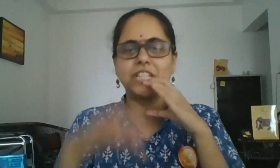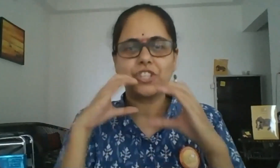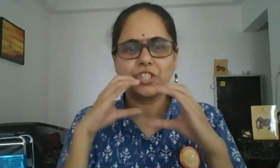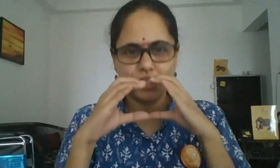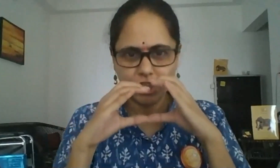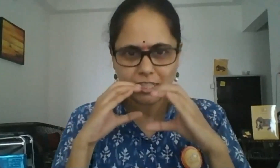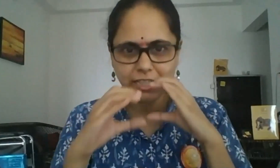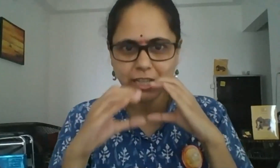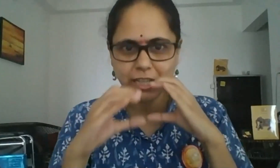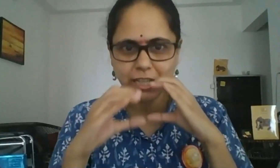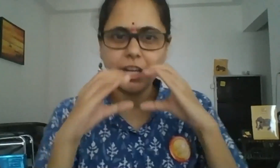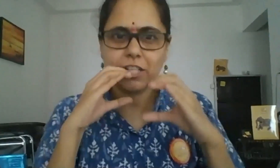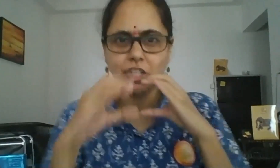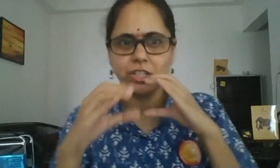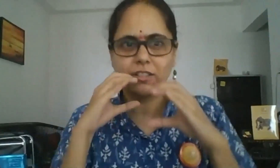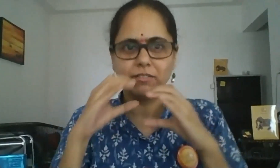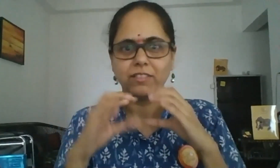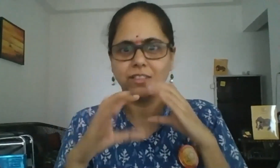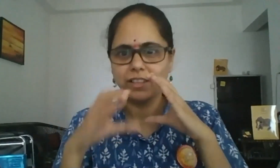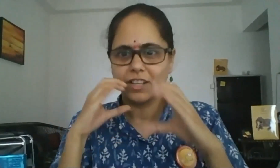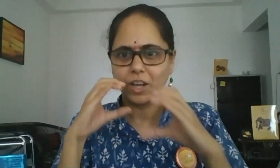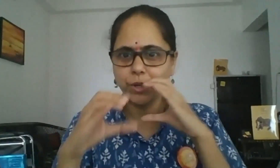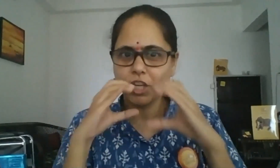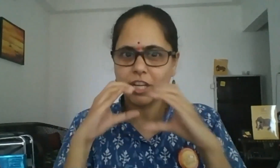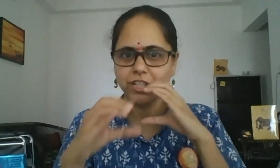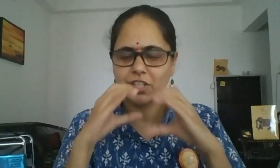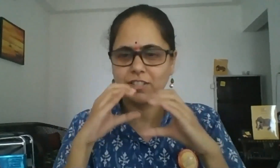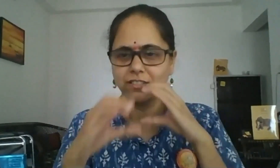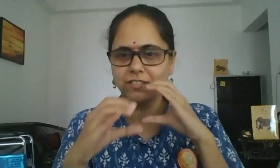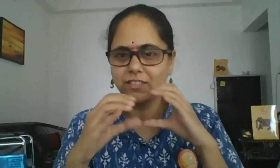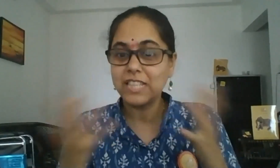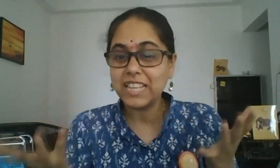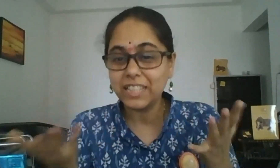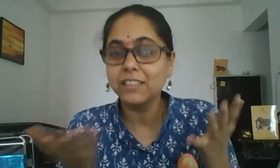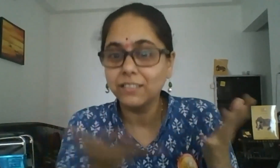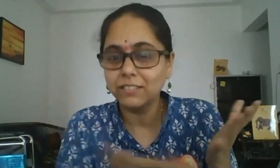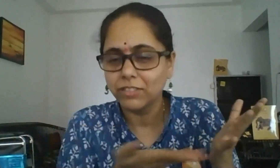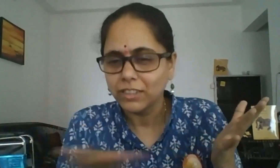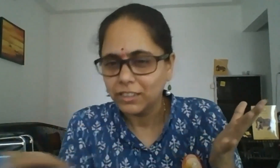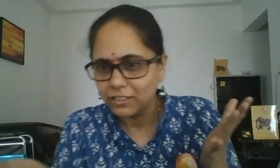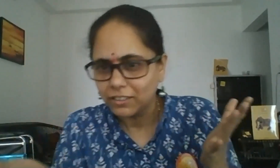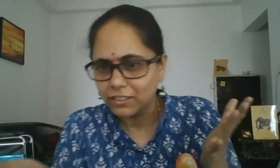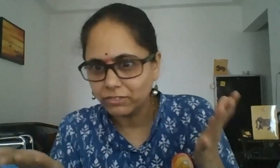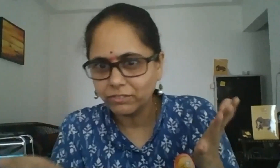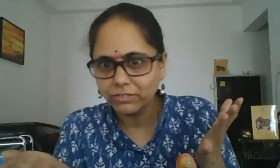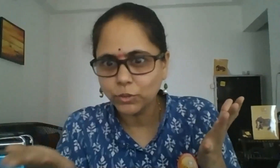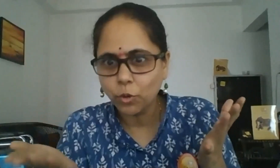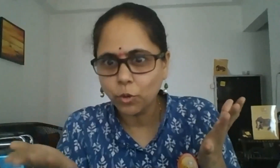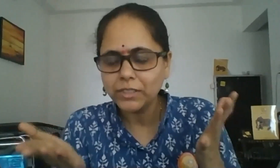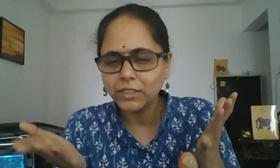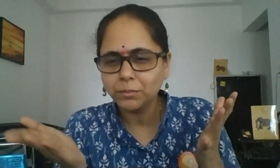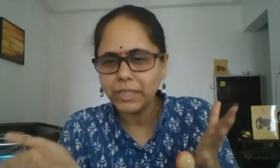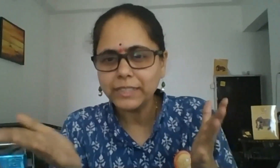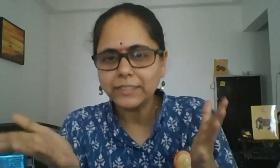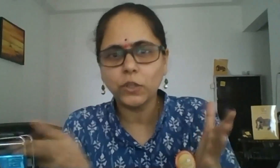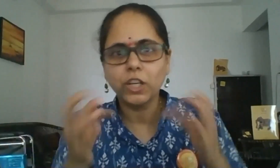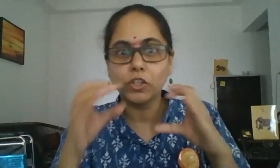Communication. So this is communication. Communication. See, in so much minutes, you are also